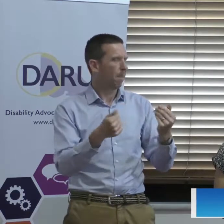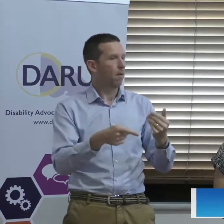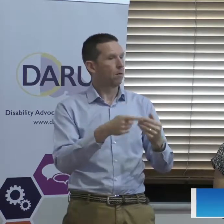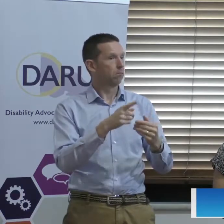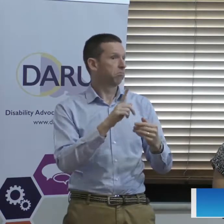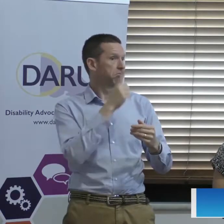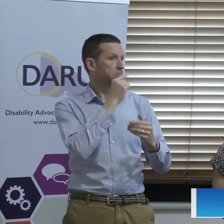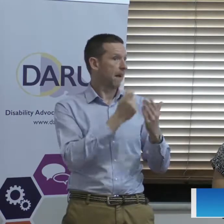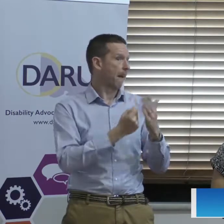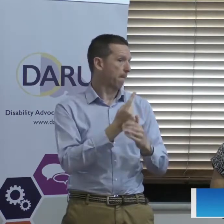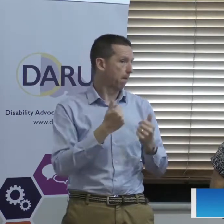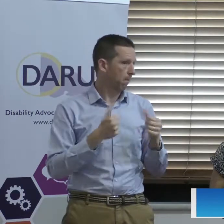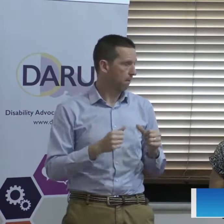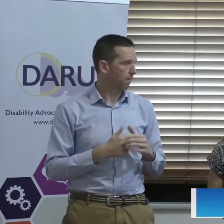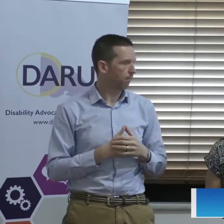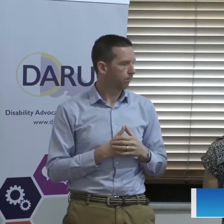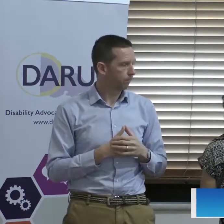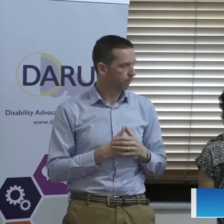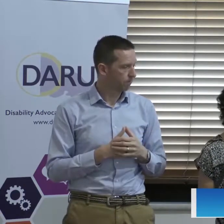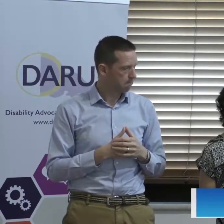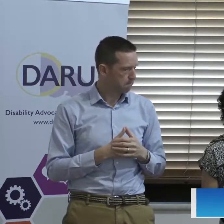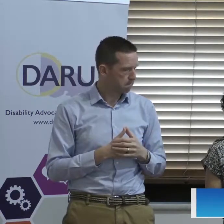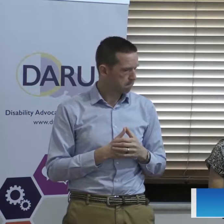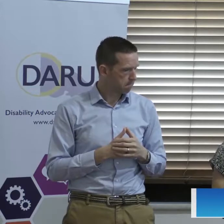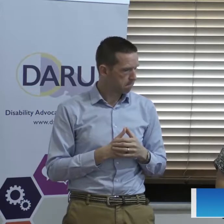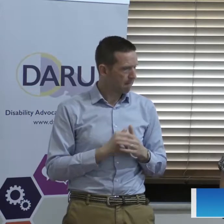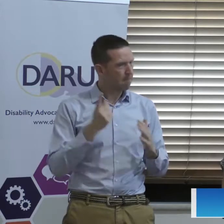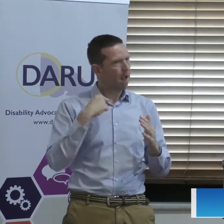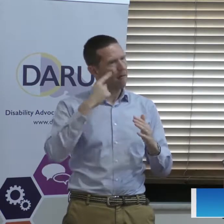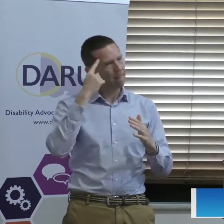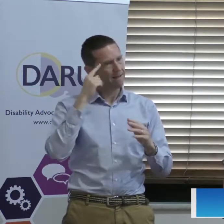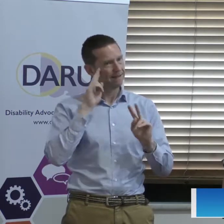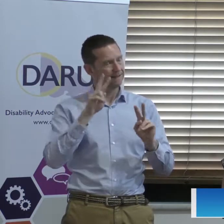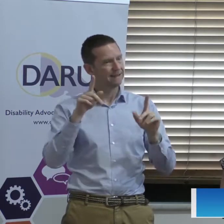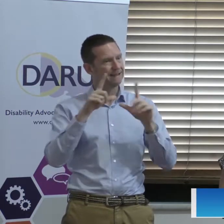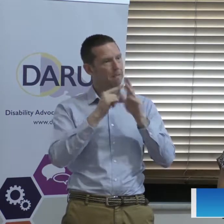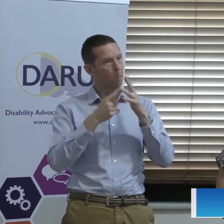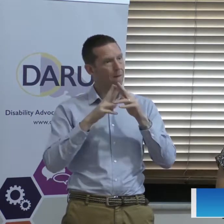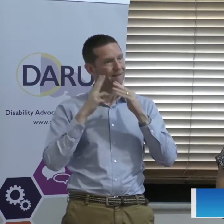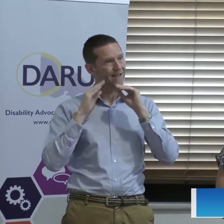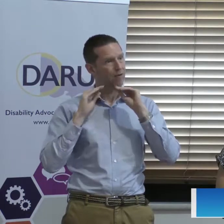But I think it's pretty clear from the department's point of view that